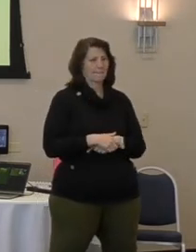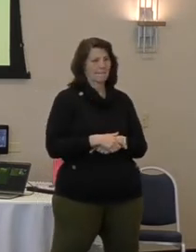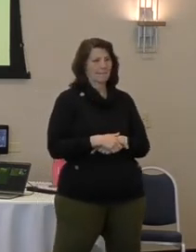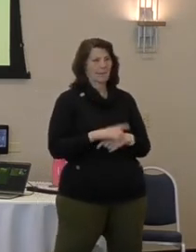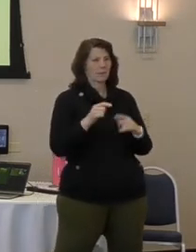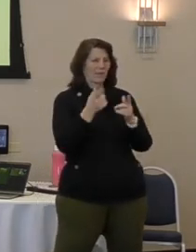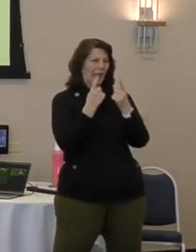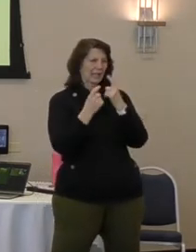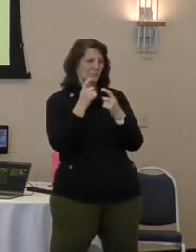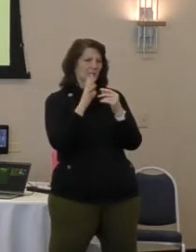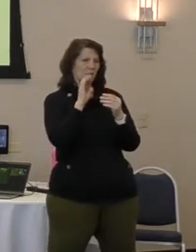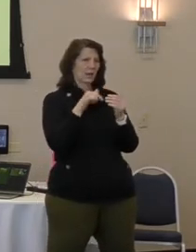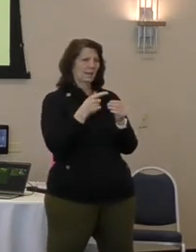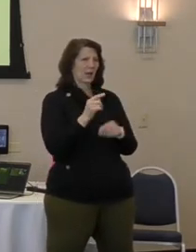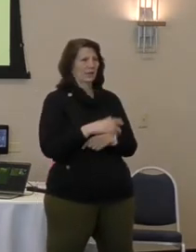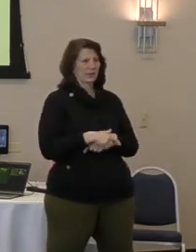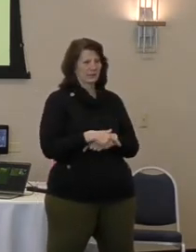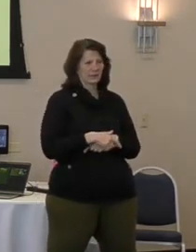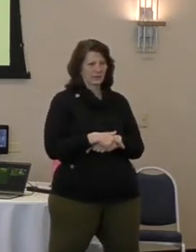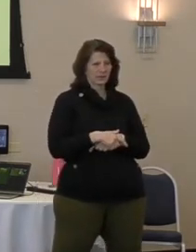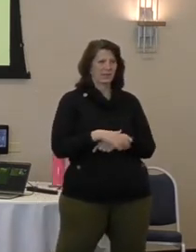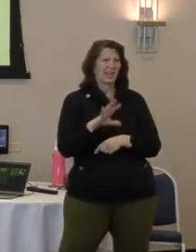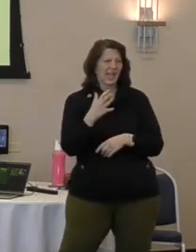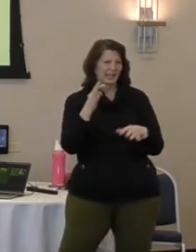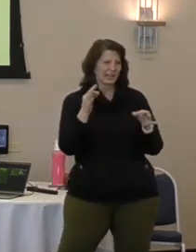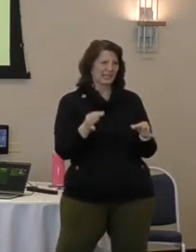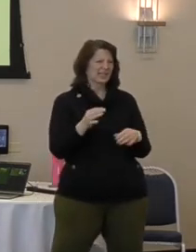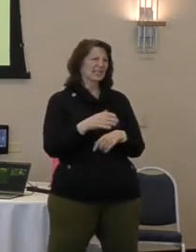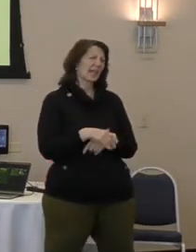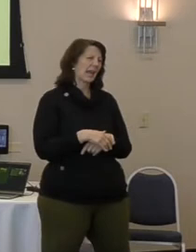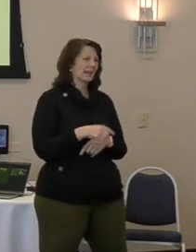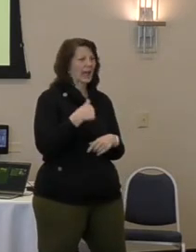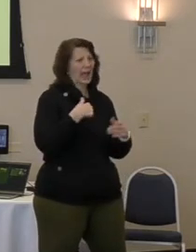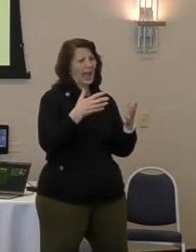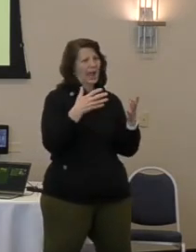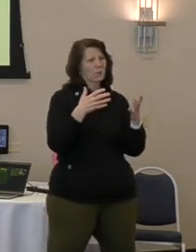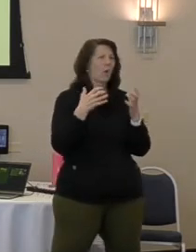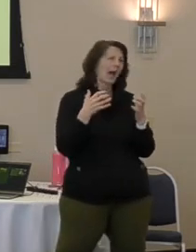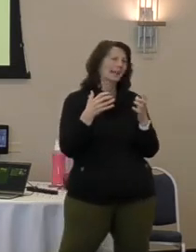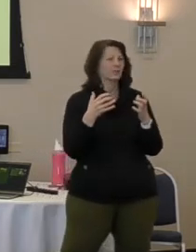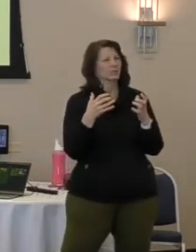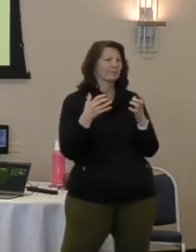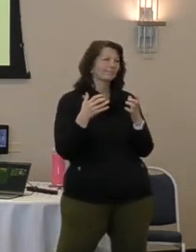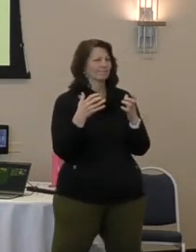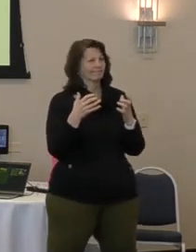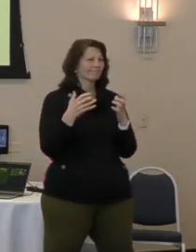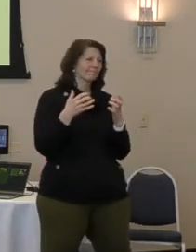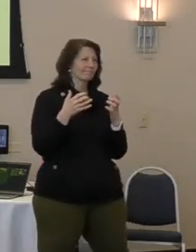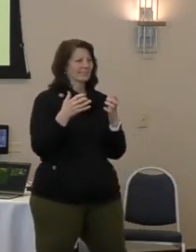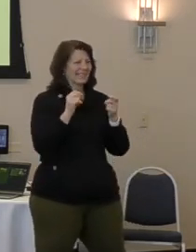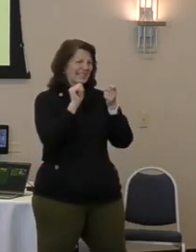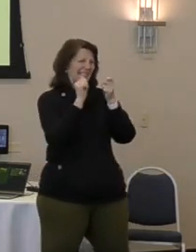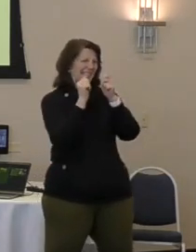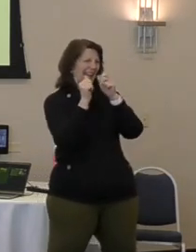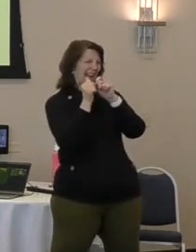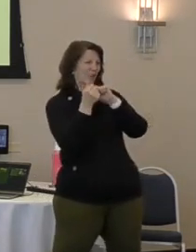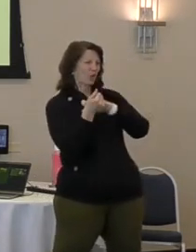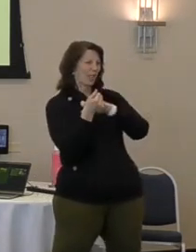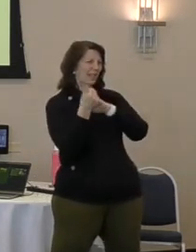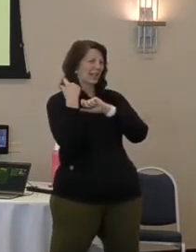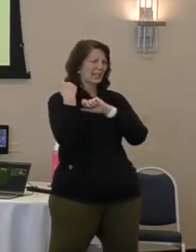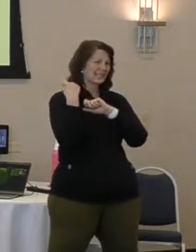when they asked me to talk about it, I kind of decided that I wanted to tailor this